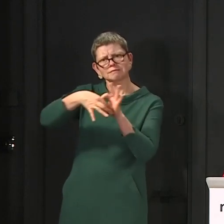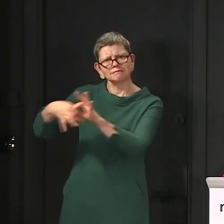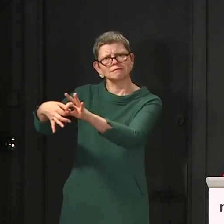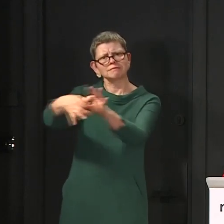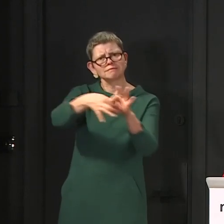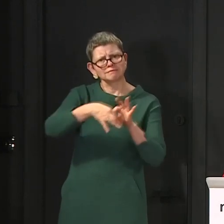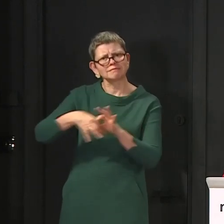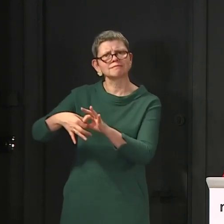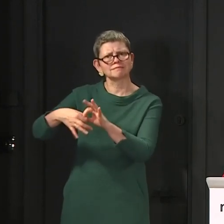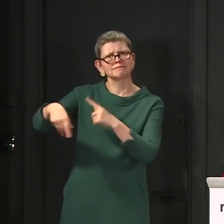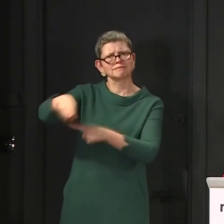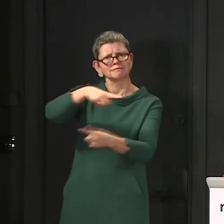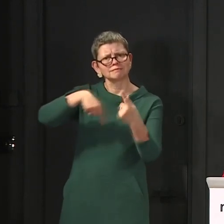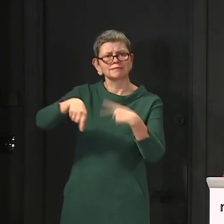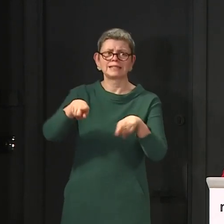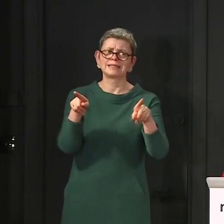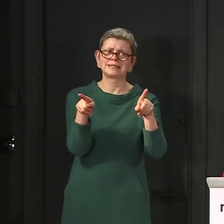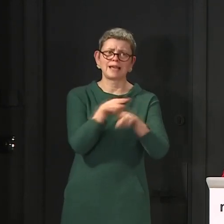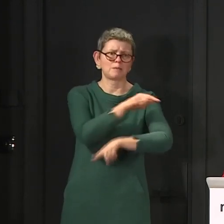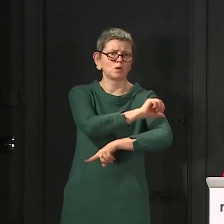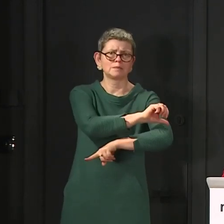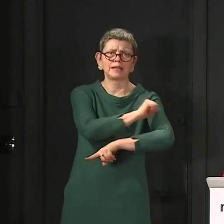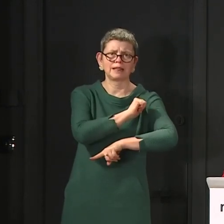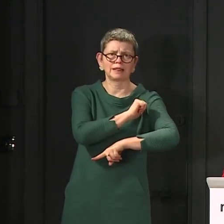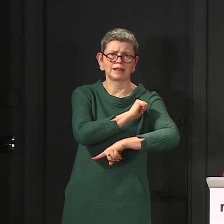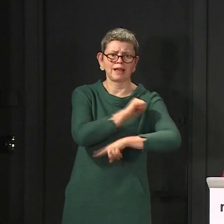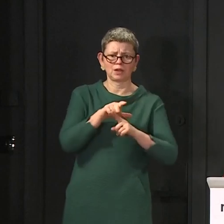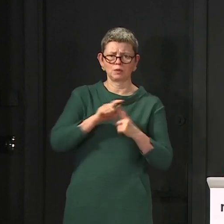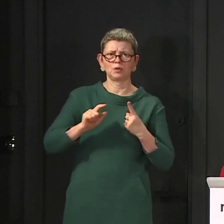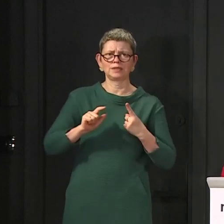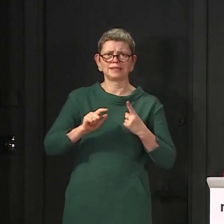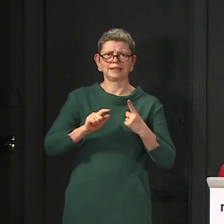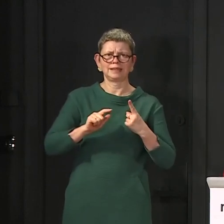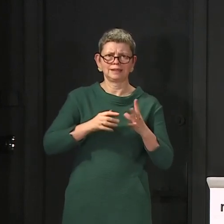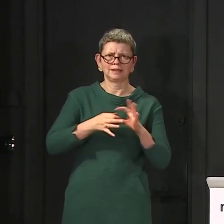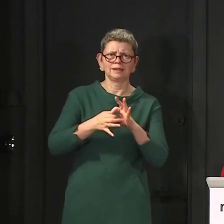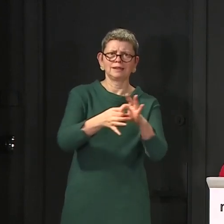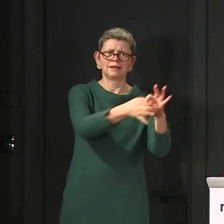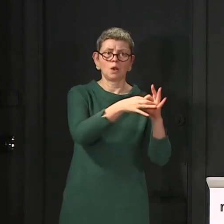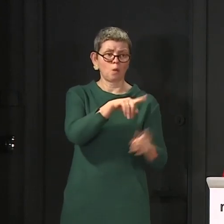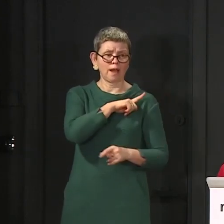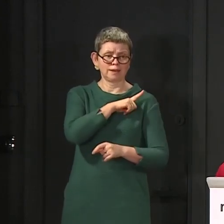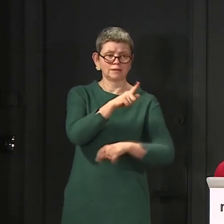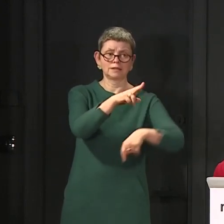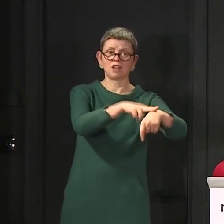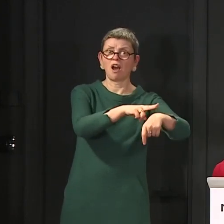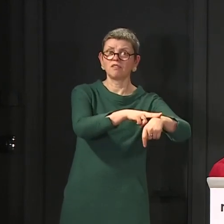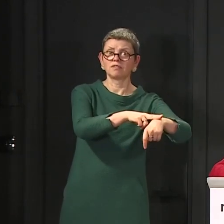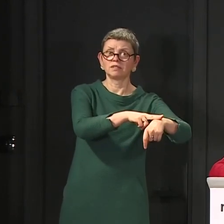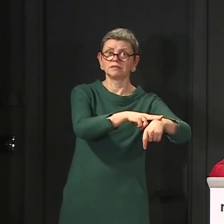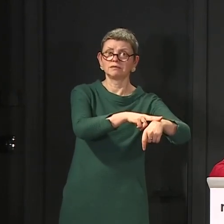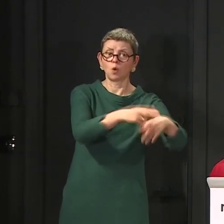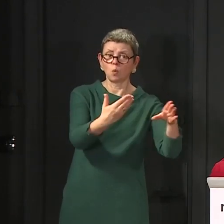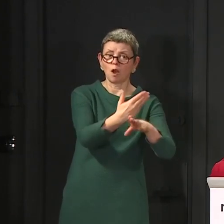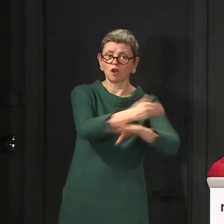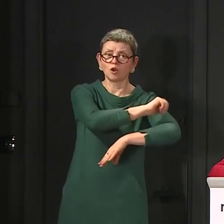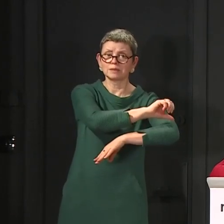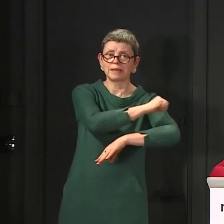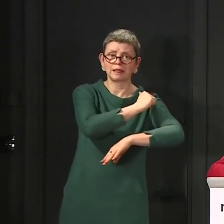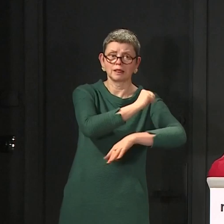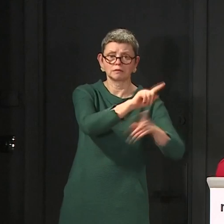an interaction between infection rates in hospital and in the community, as particularly staff will go from